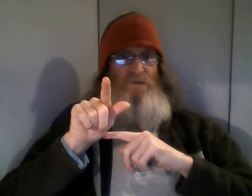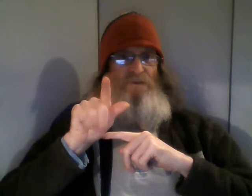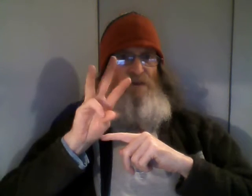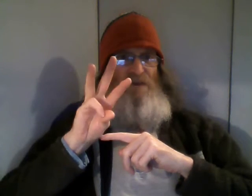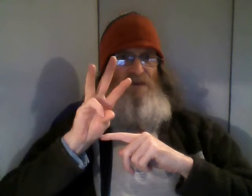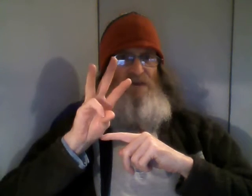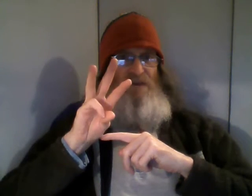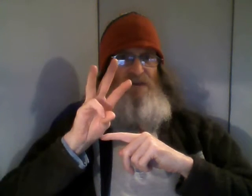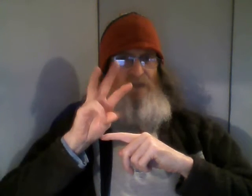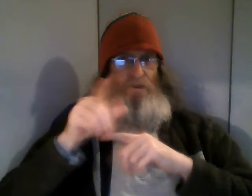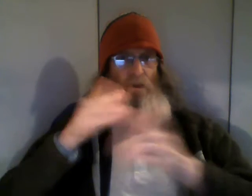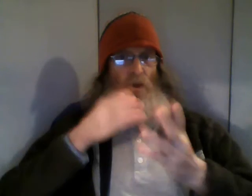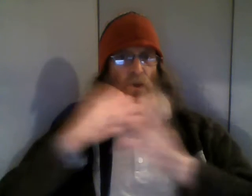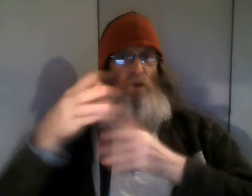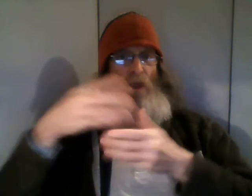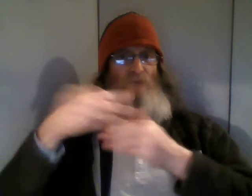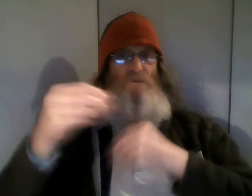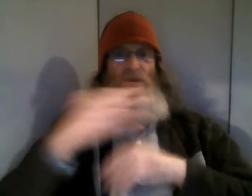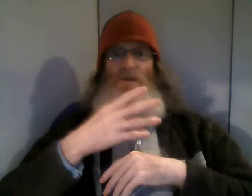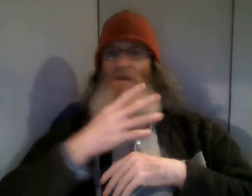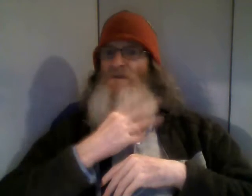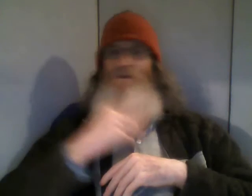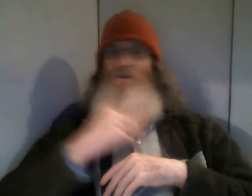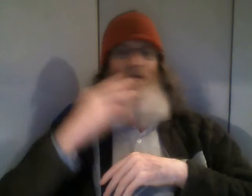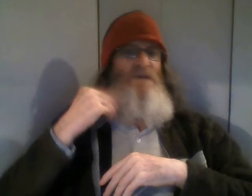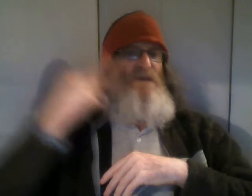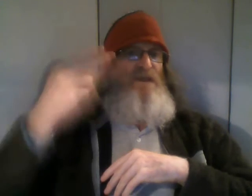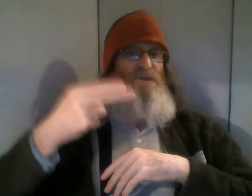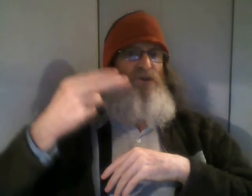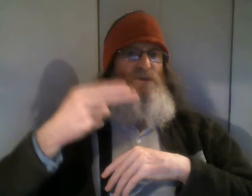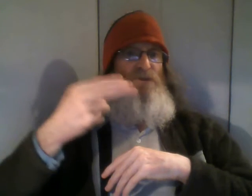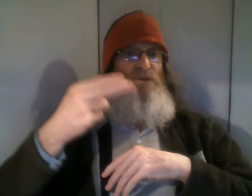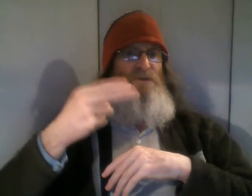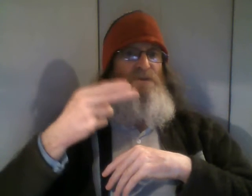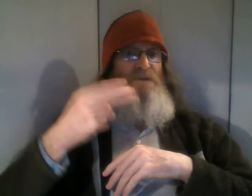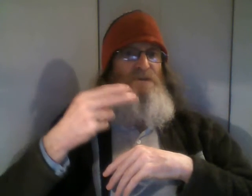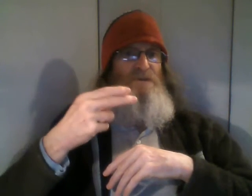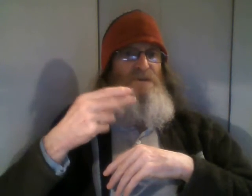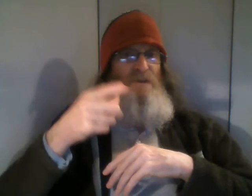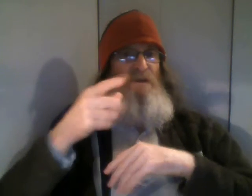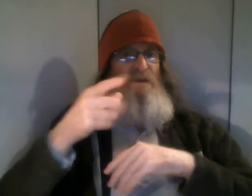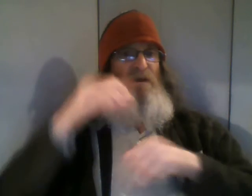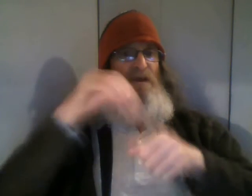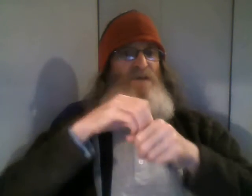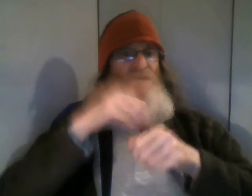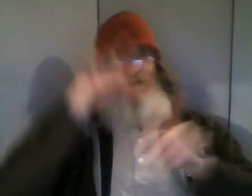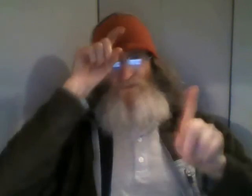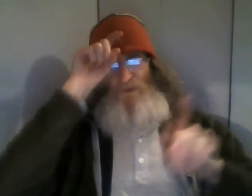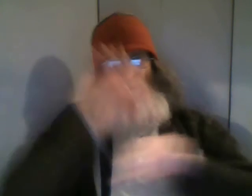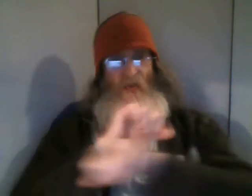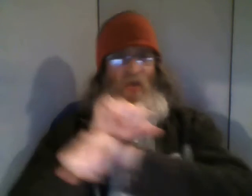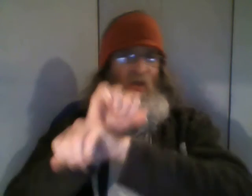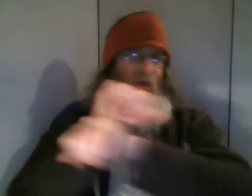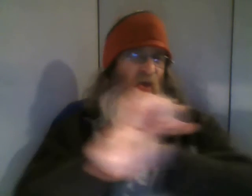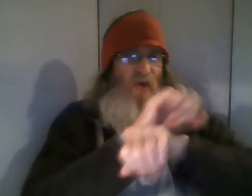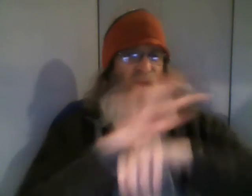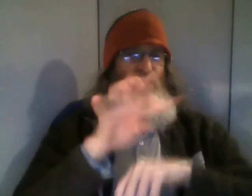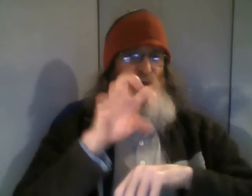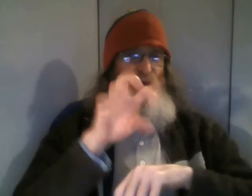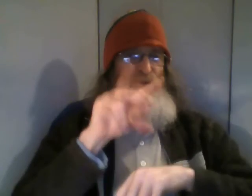Well, you can't buy those blood samples to the National Data Bank, but nothing so far. In all likelihood, that match will come from close to home.